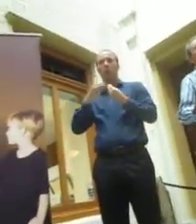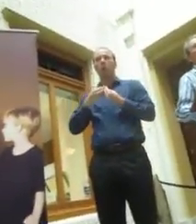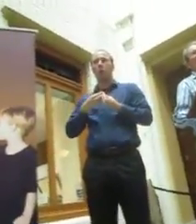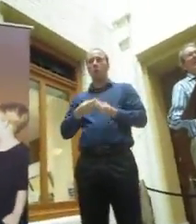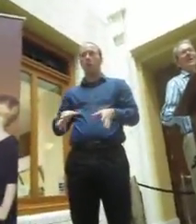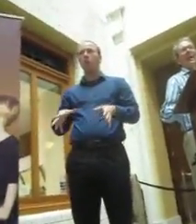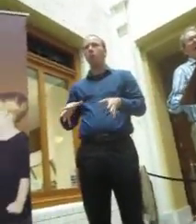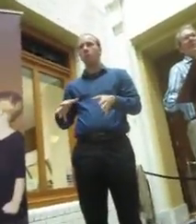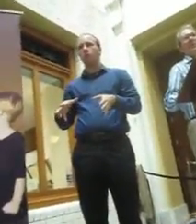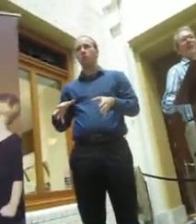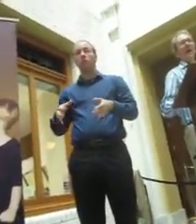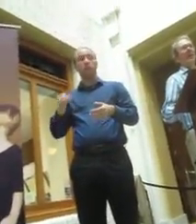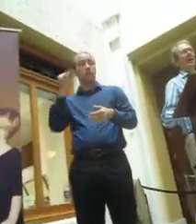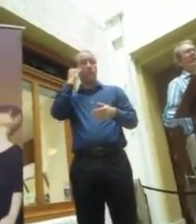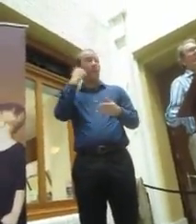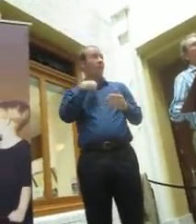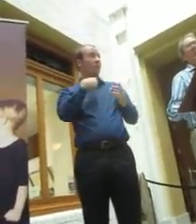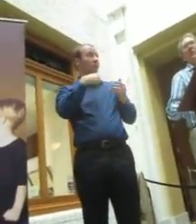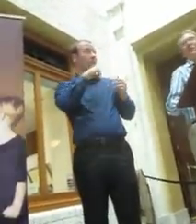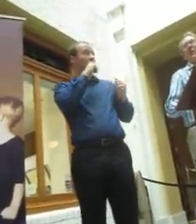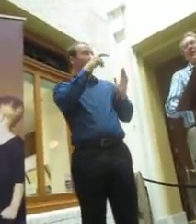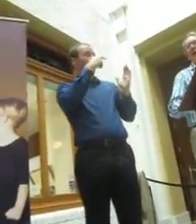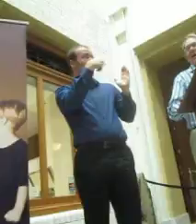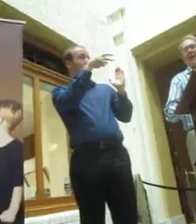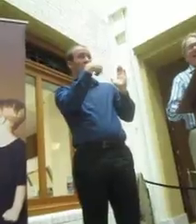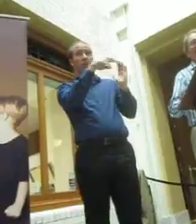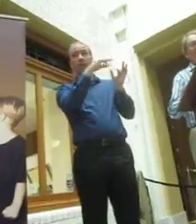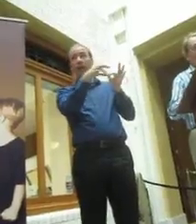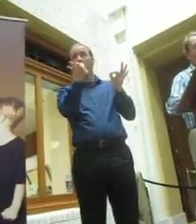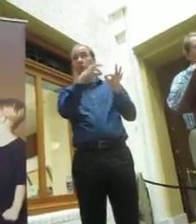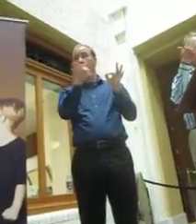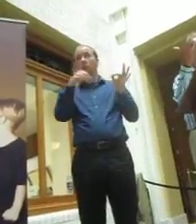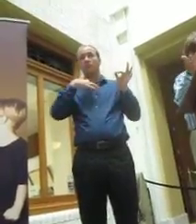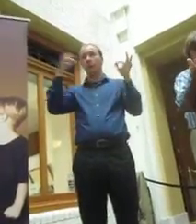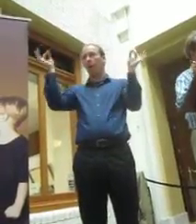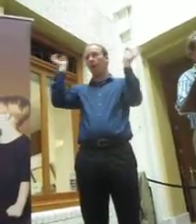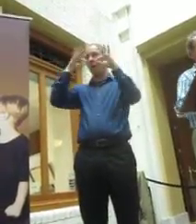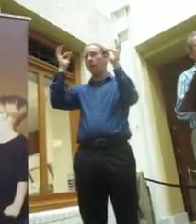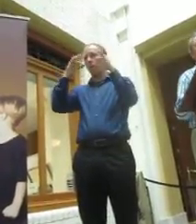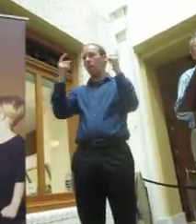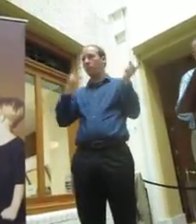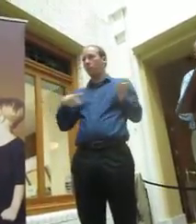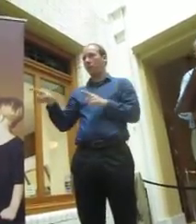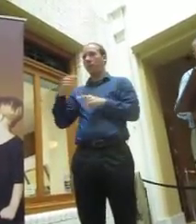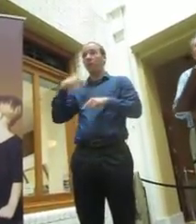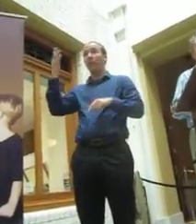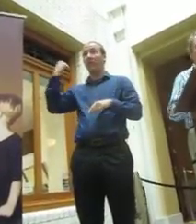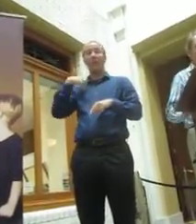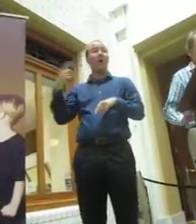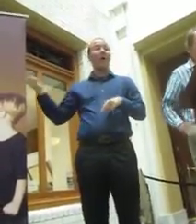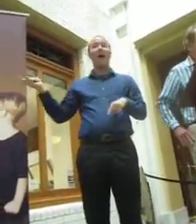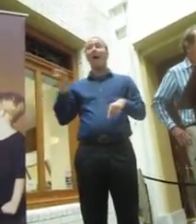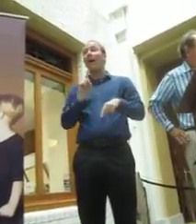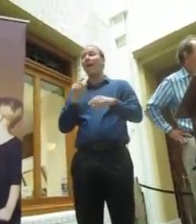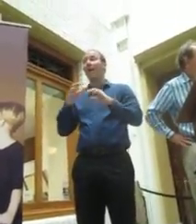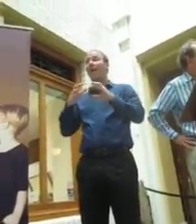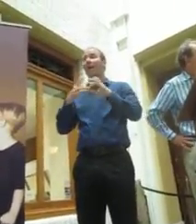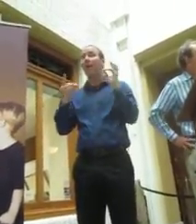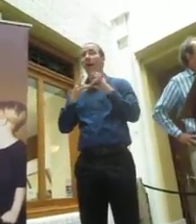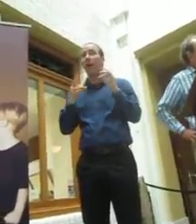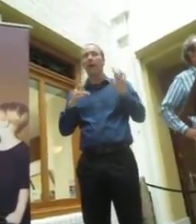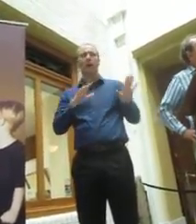And if I'm not reading the captions, I don't have a clue what's going on. And that's what happened when I got up here earlier, so I apologize for